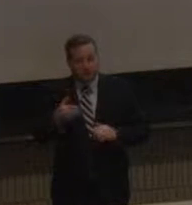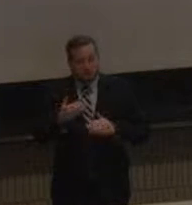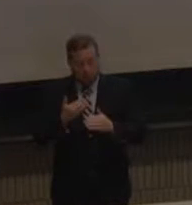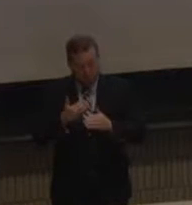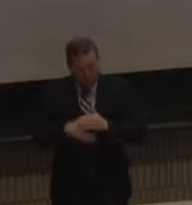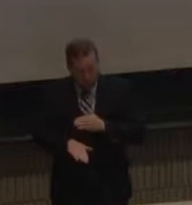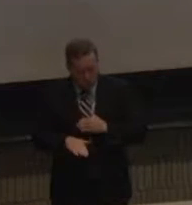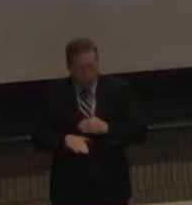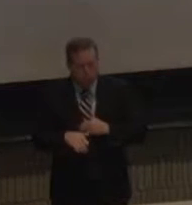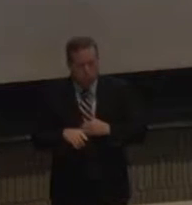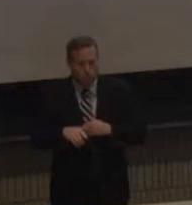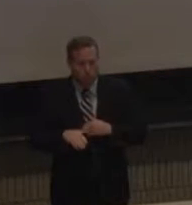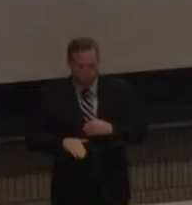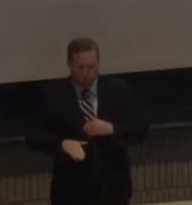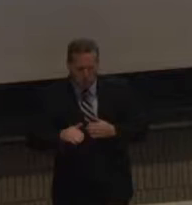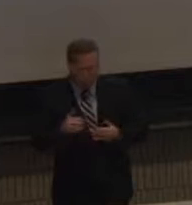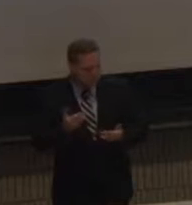was completely different.